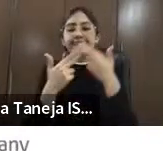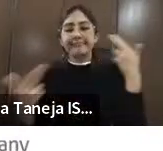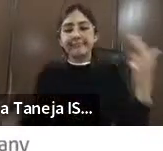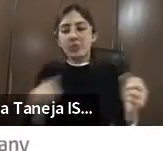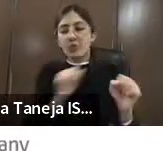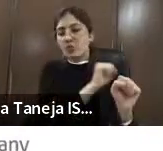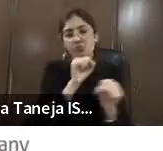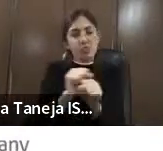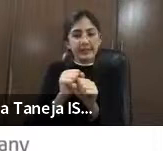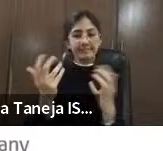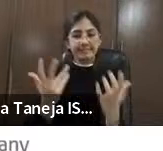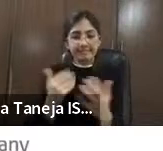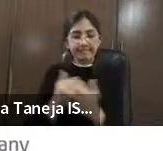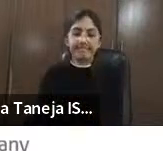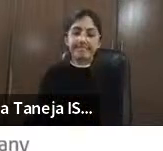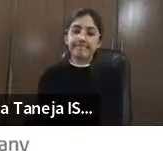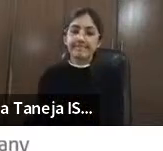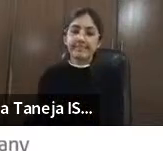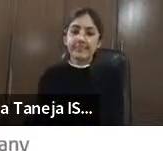work.